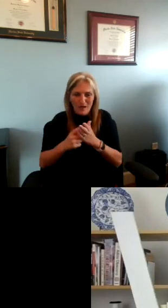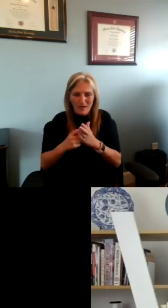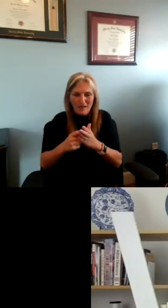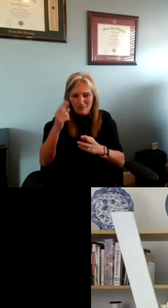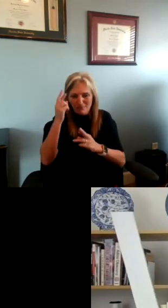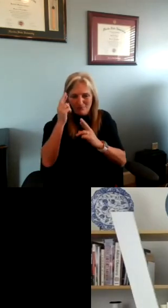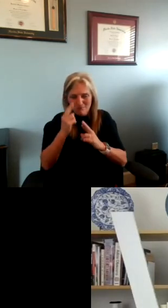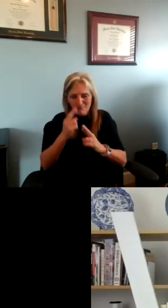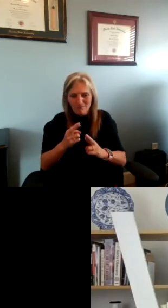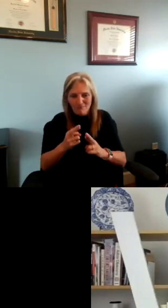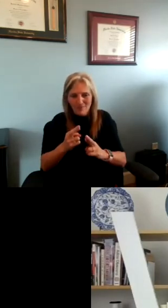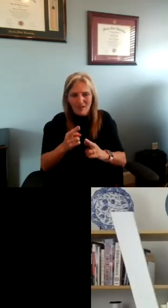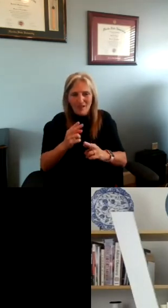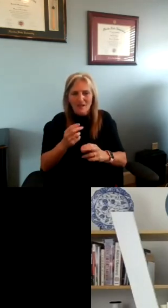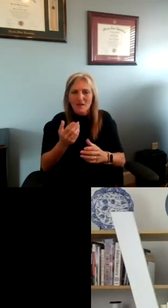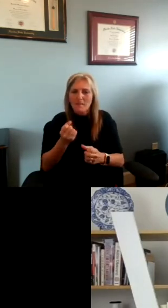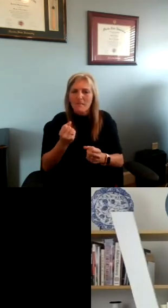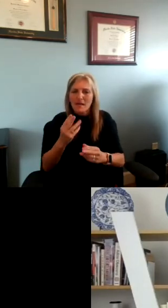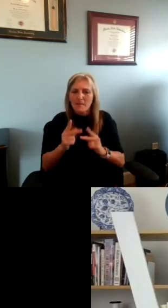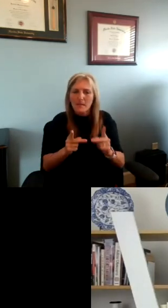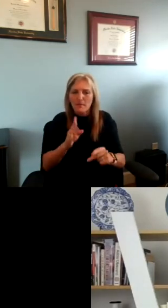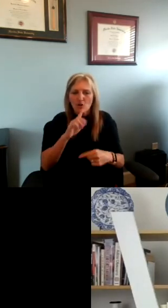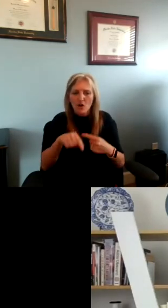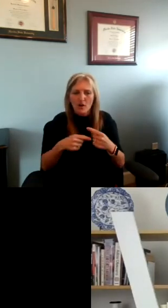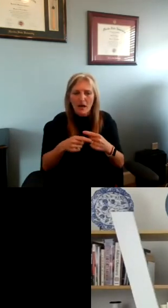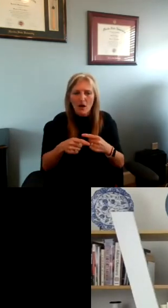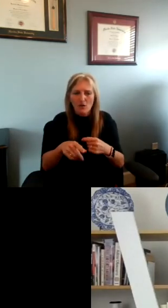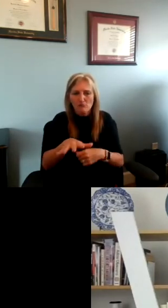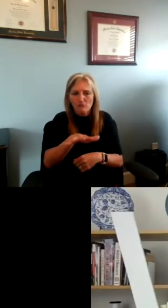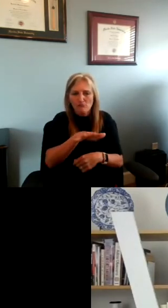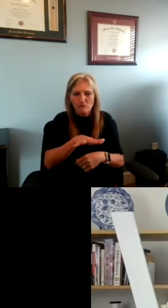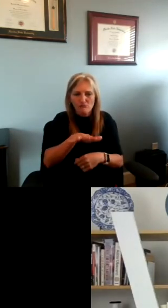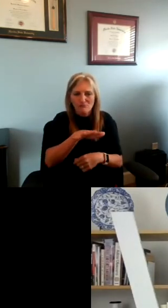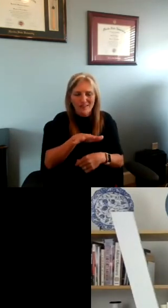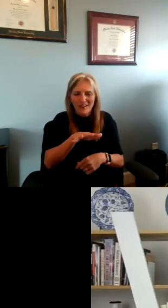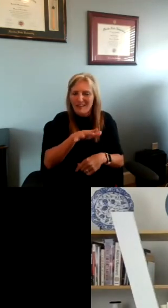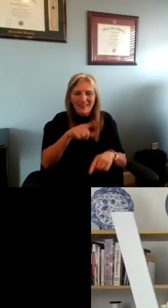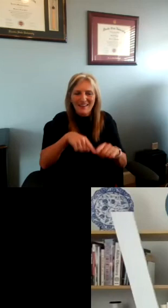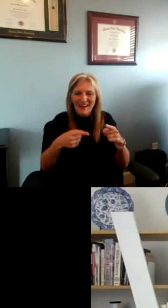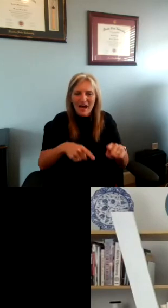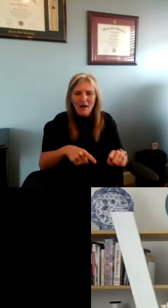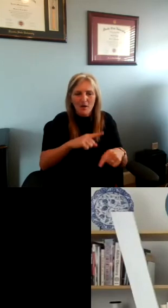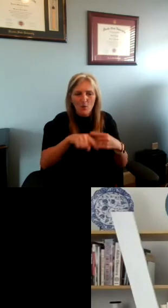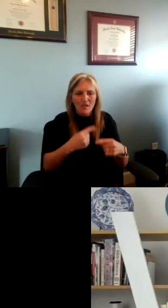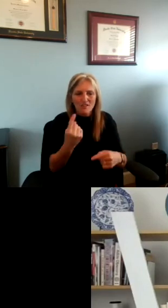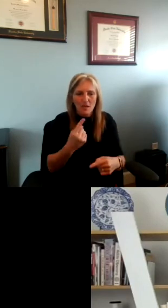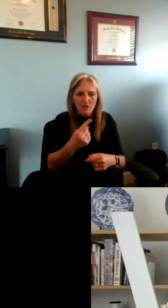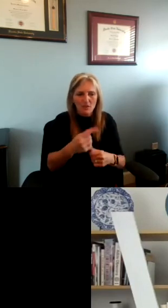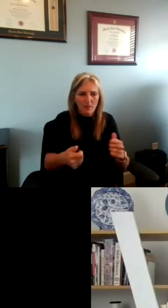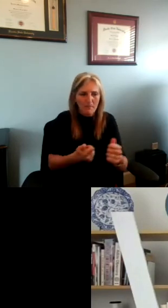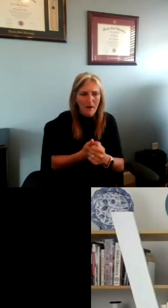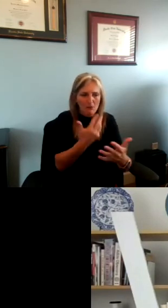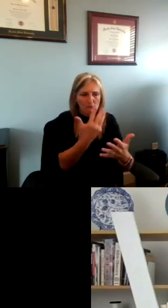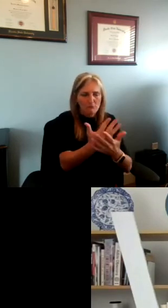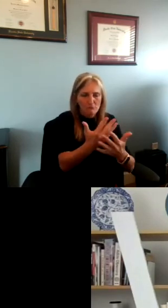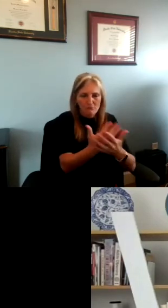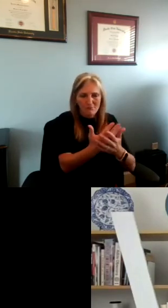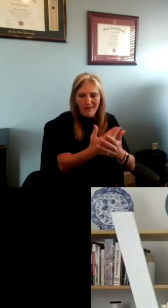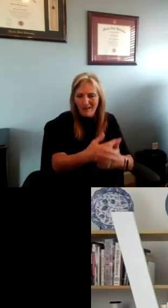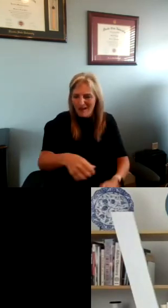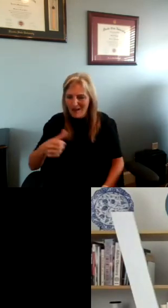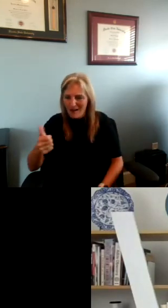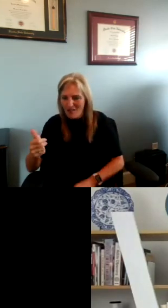proximity, but proximity doesn't happen when one person is behind bars and in a cage and the other